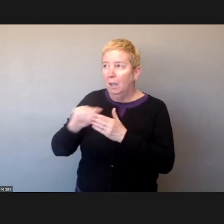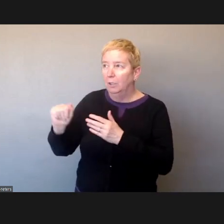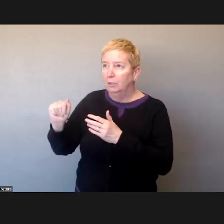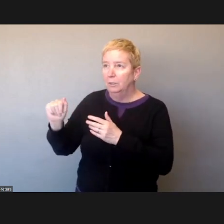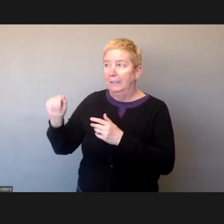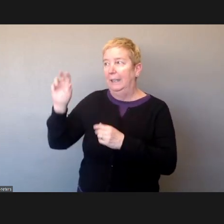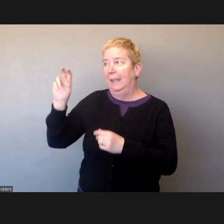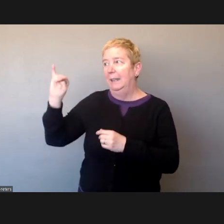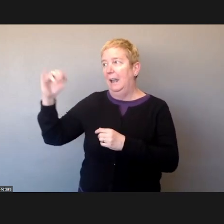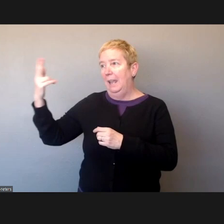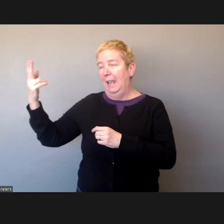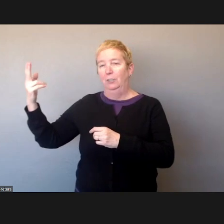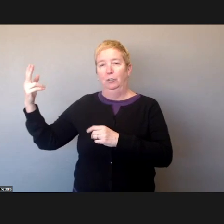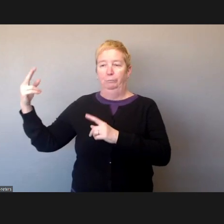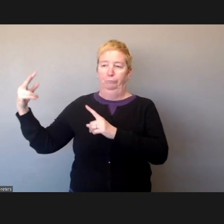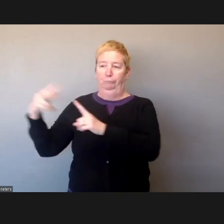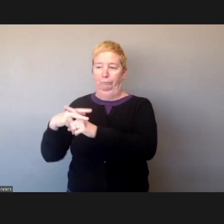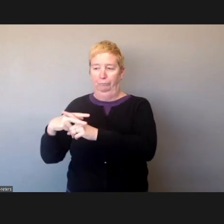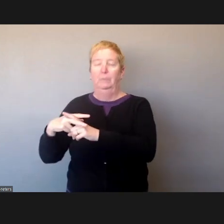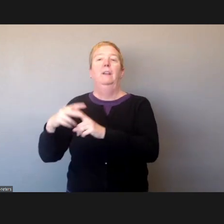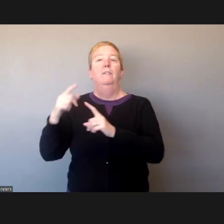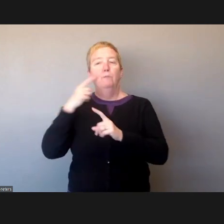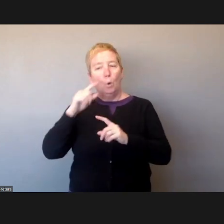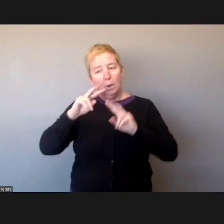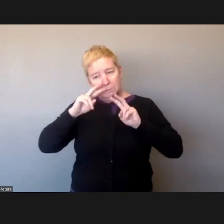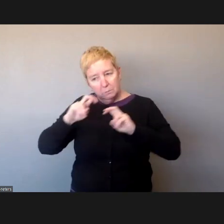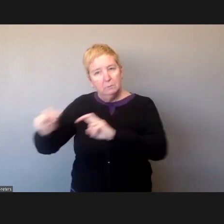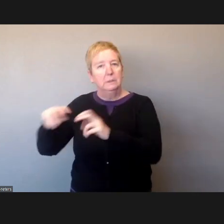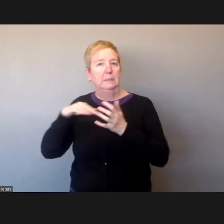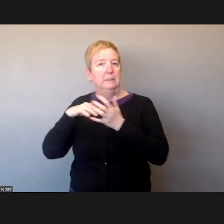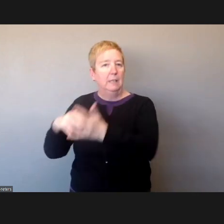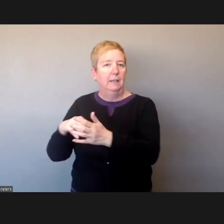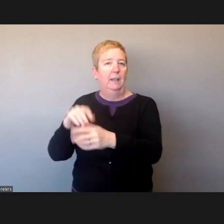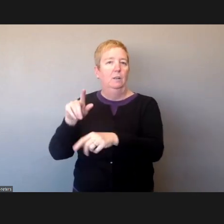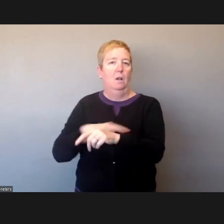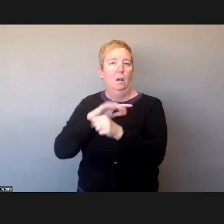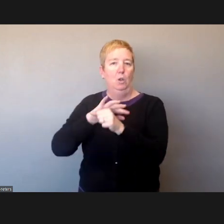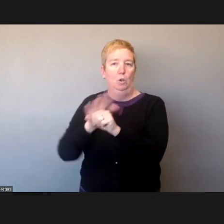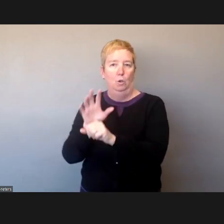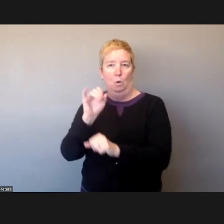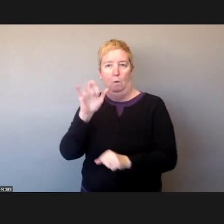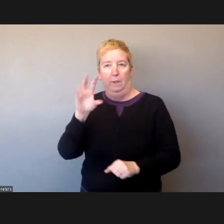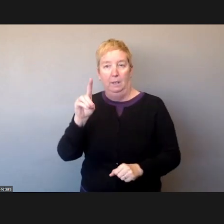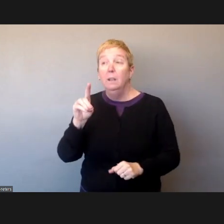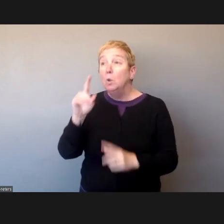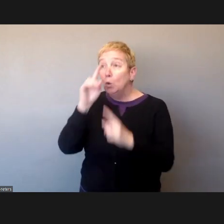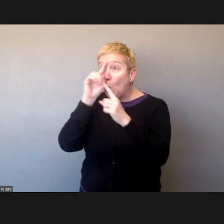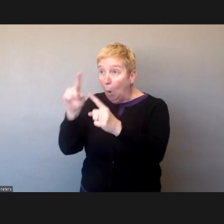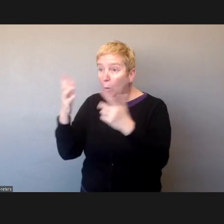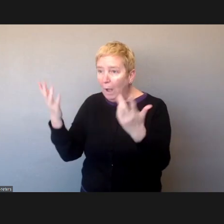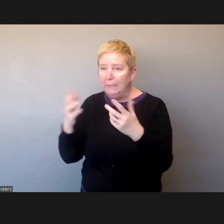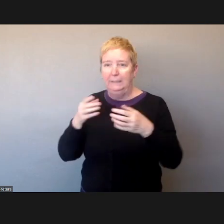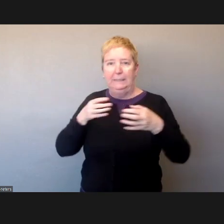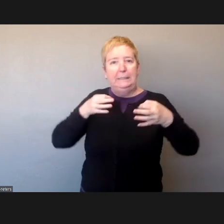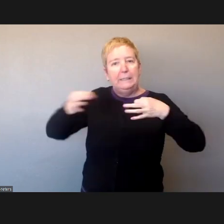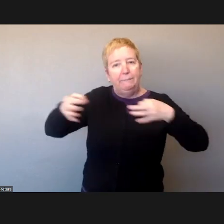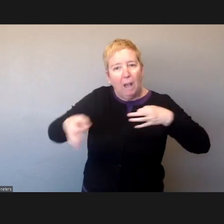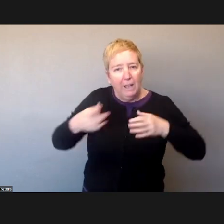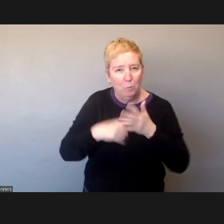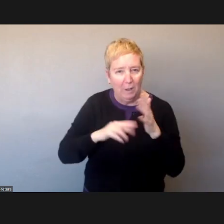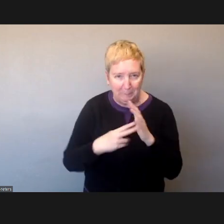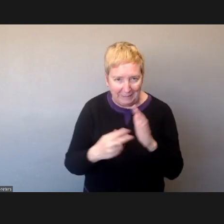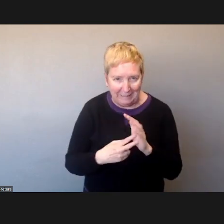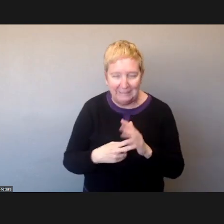COVID in order to do research on long COVID, in order to define the disease, to define what the markers for the